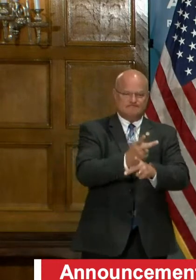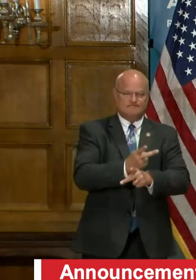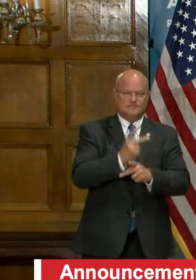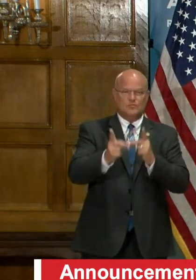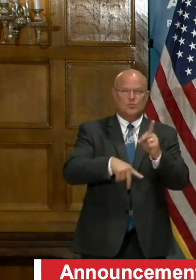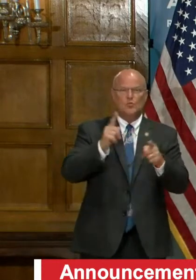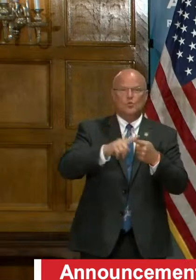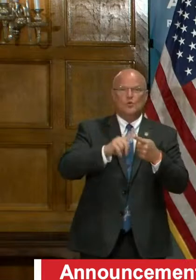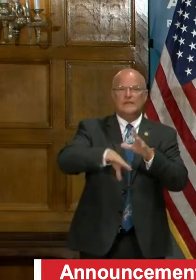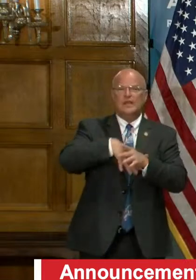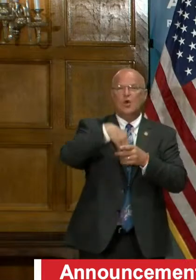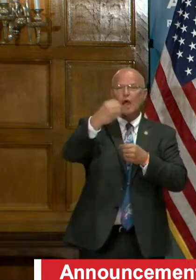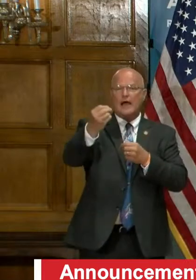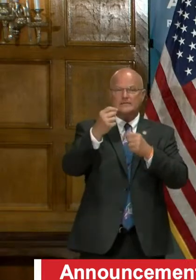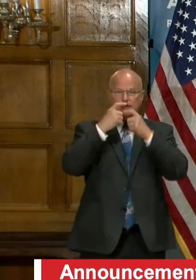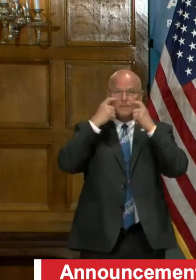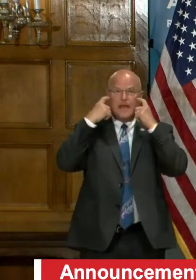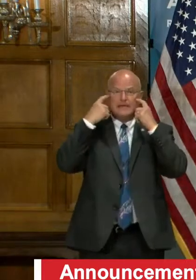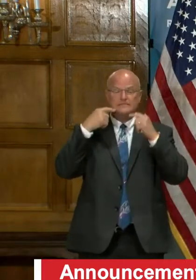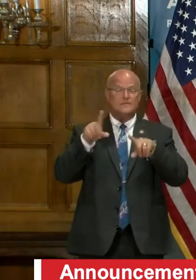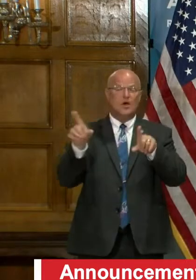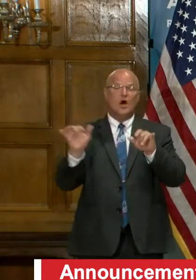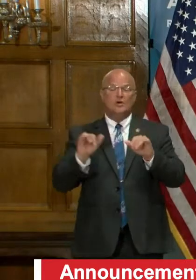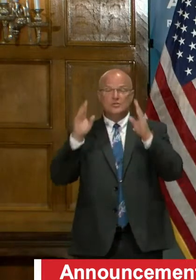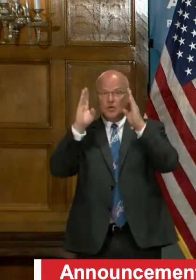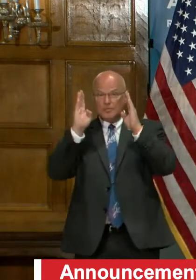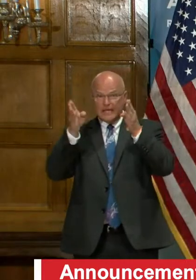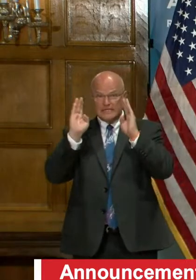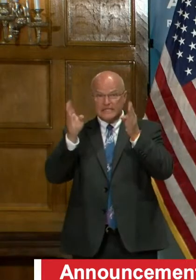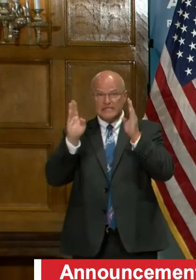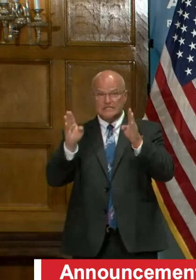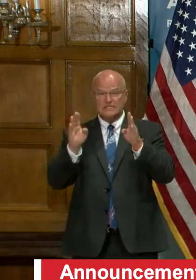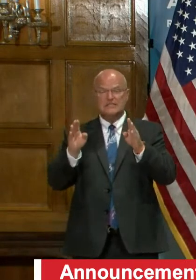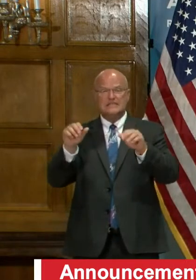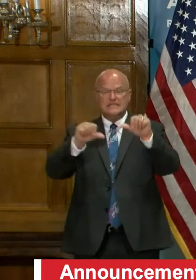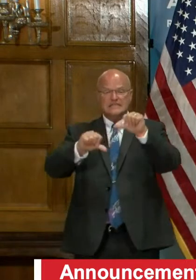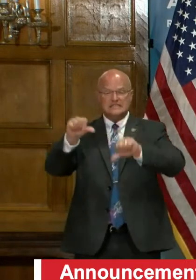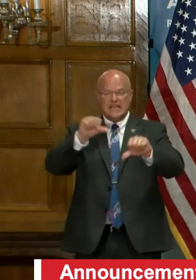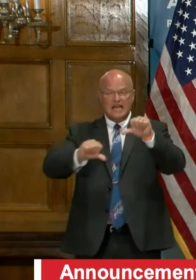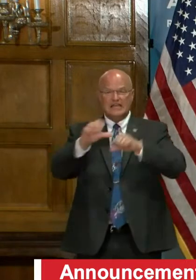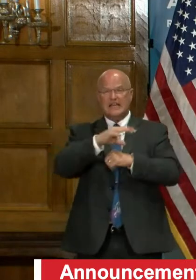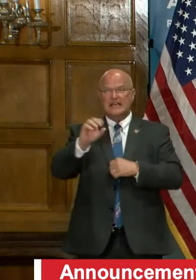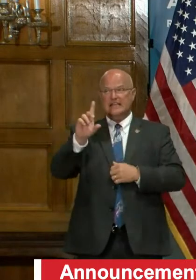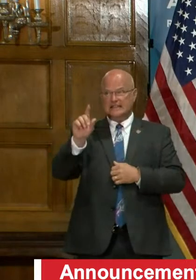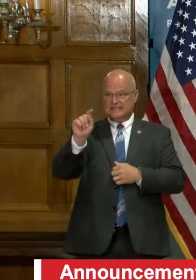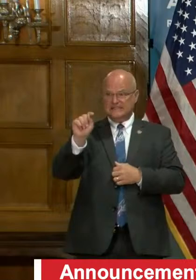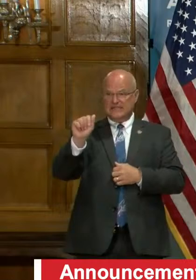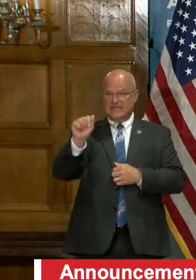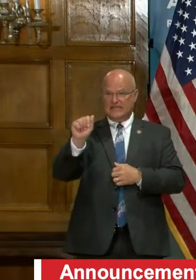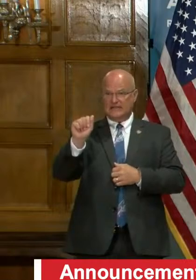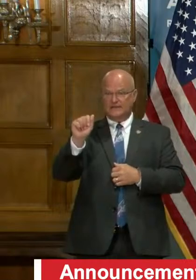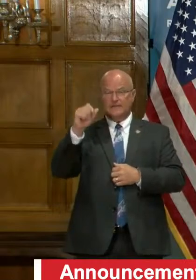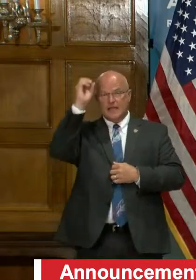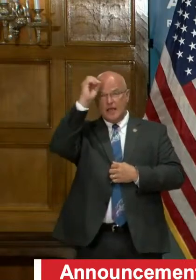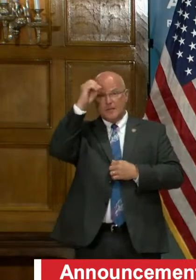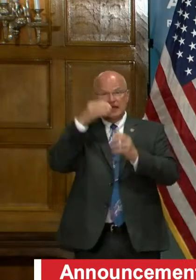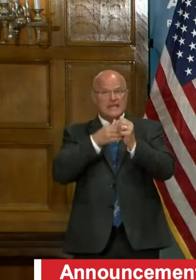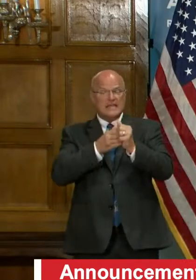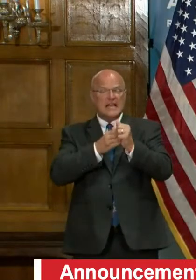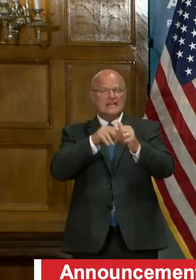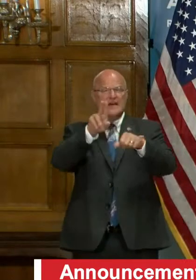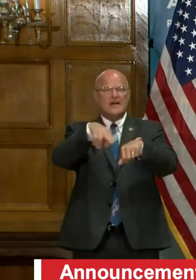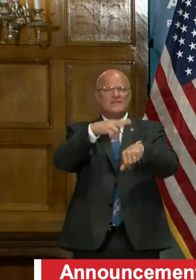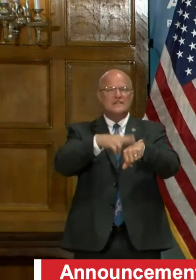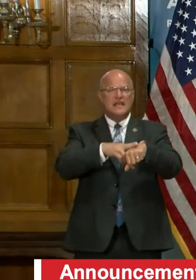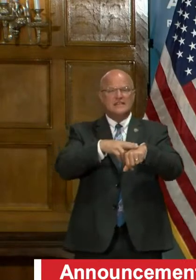when they go out. We also pay attention to the science and the data. The opinion and guidance of